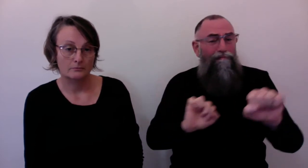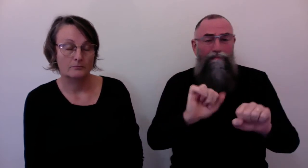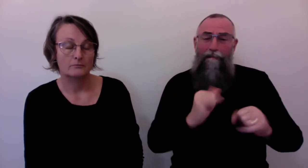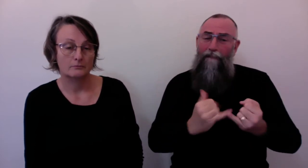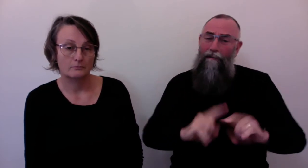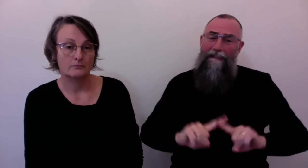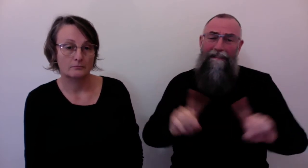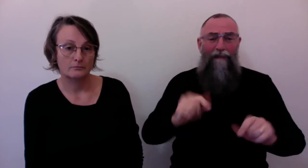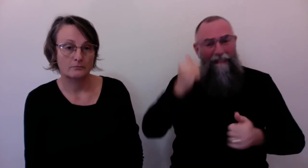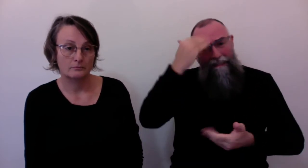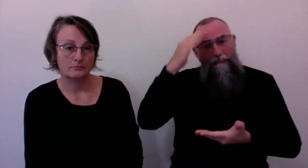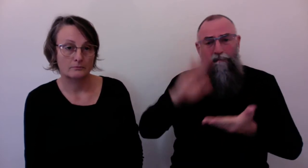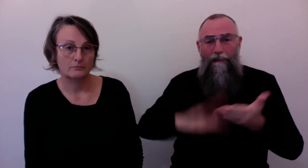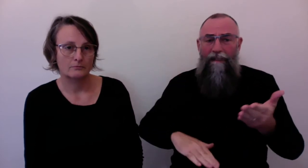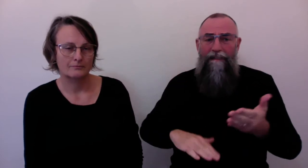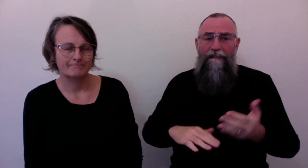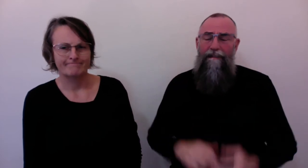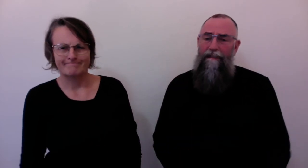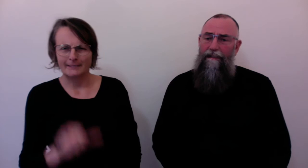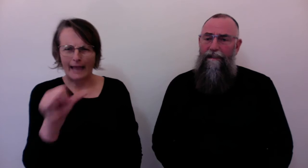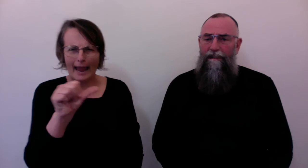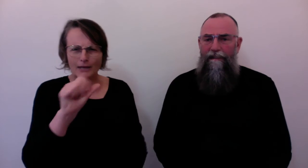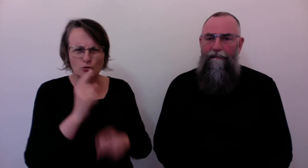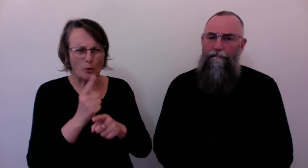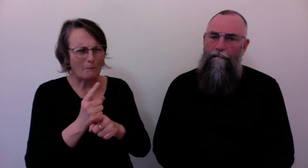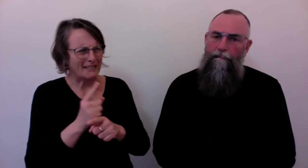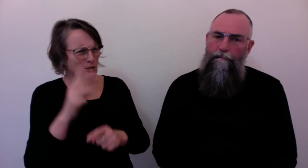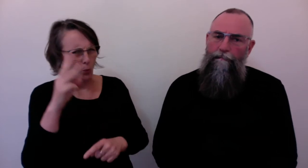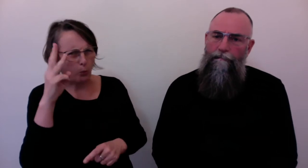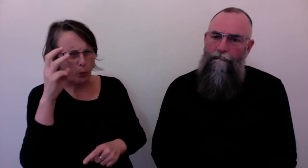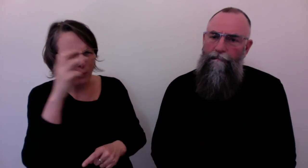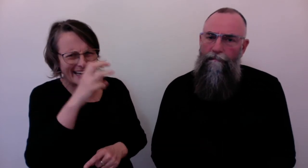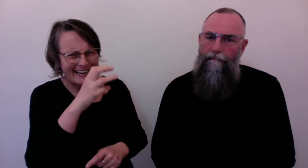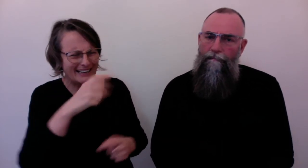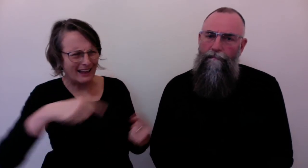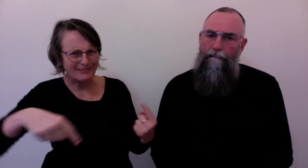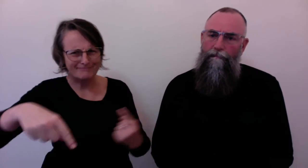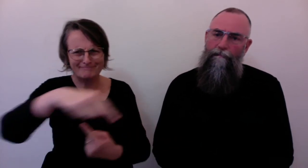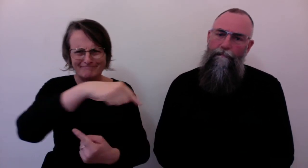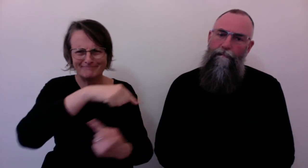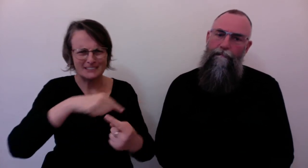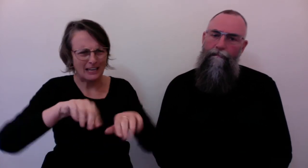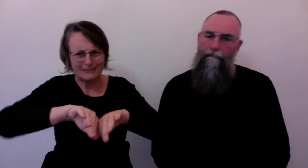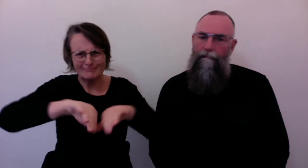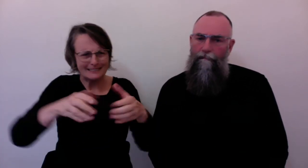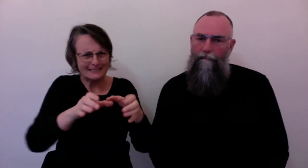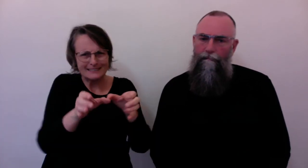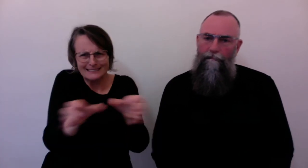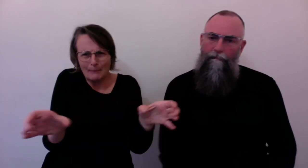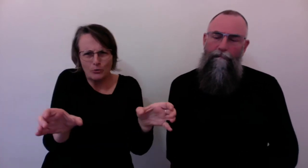in that part. There's this weird dynamic between the two, though, that doesn't coexist, because there's somebody who